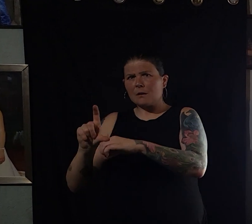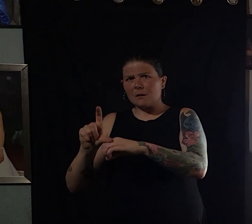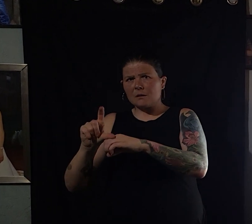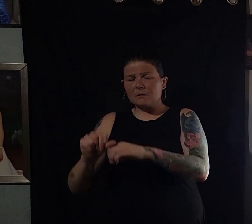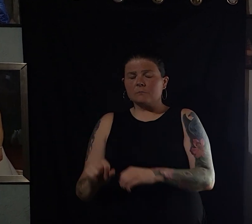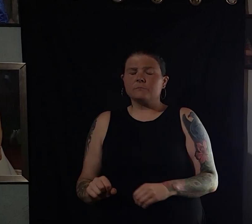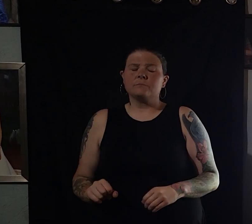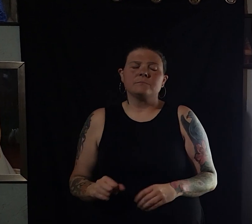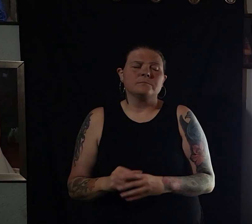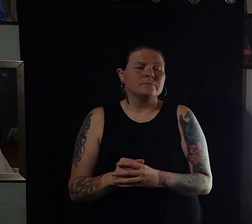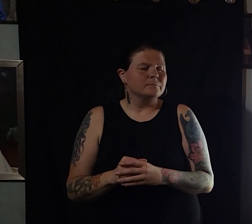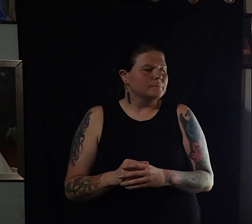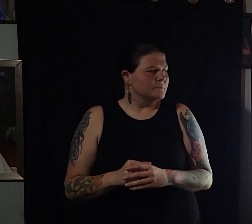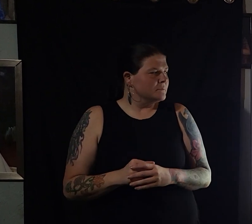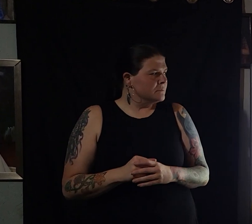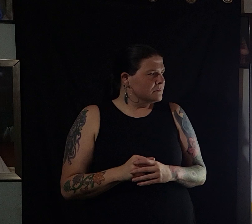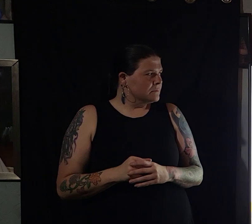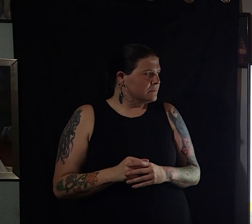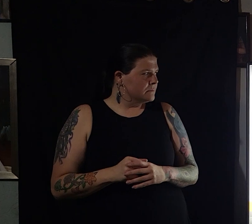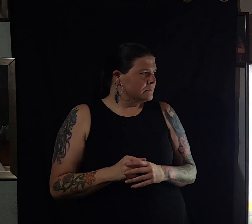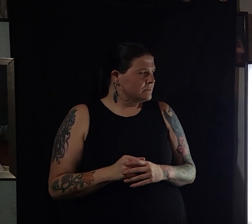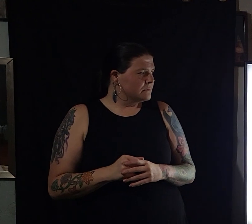Capitalization.